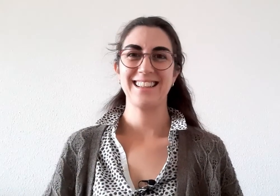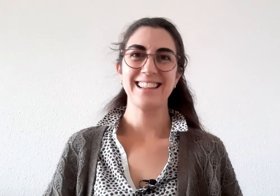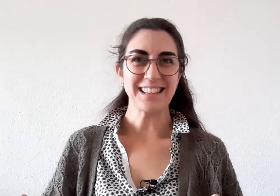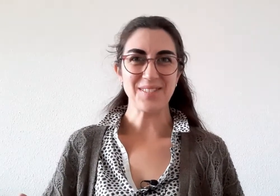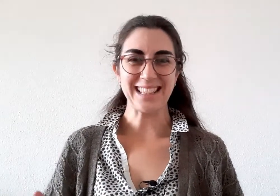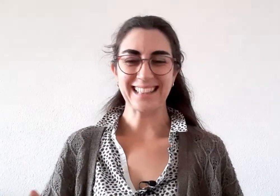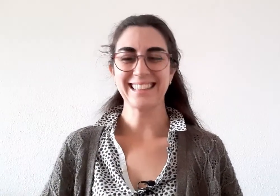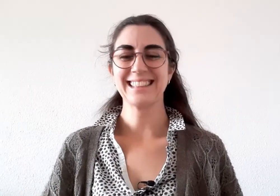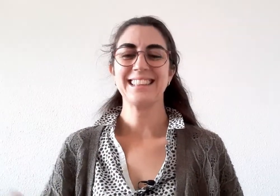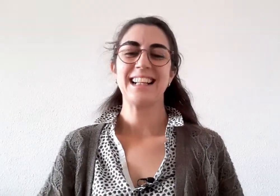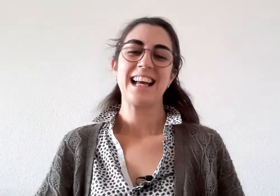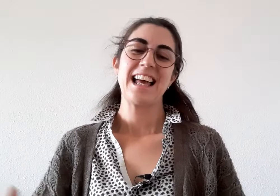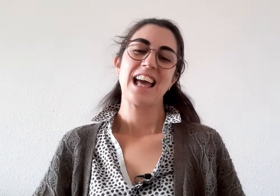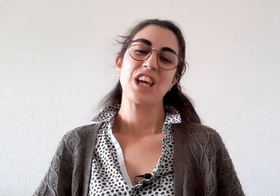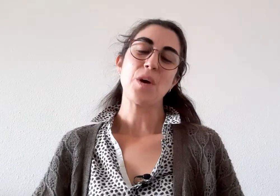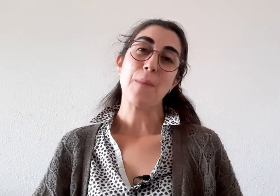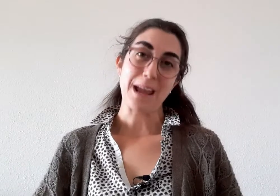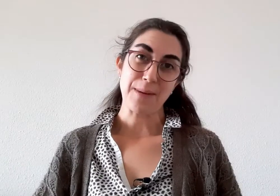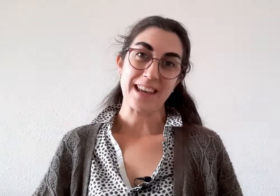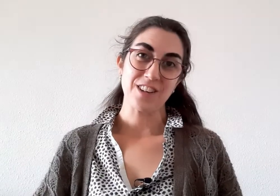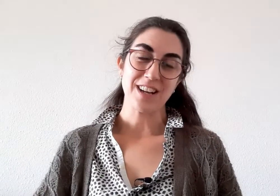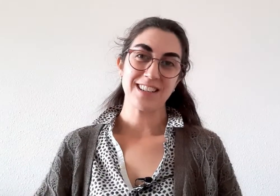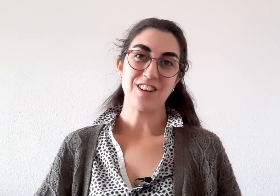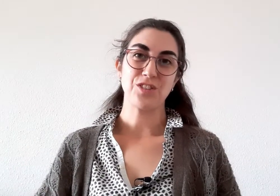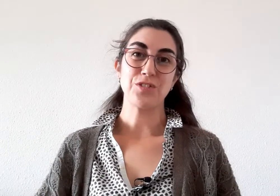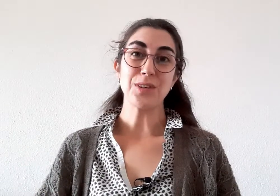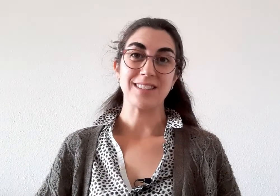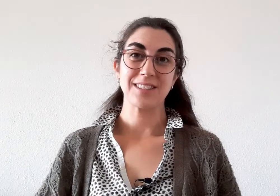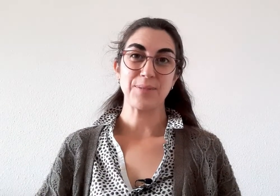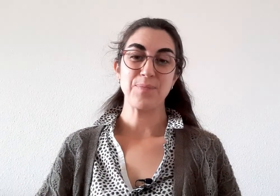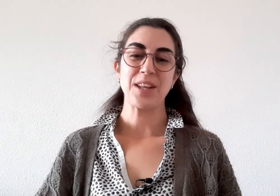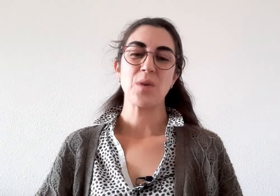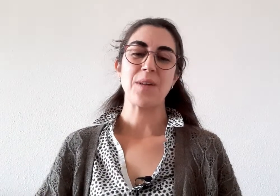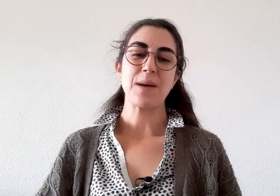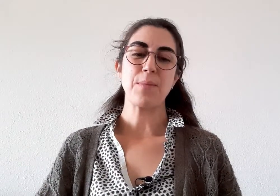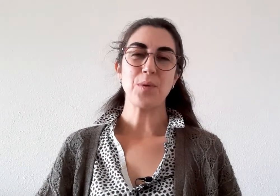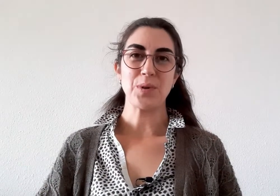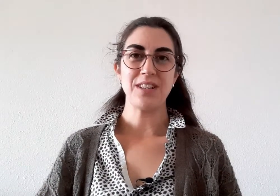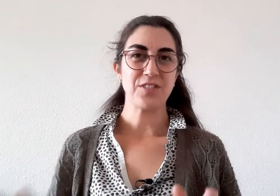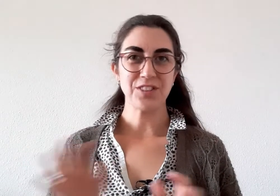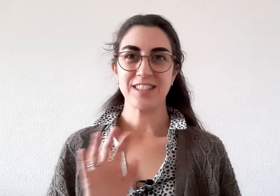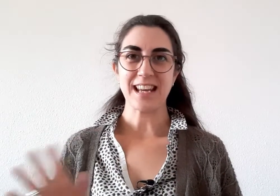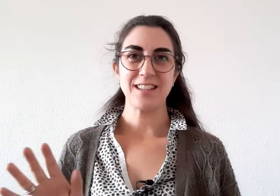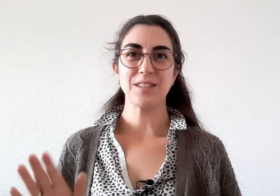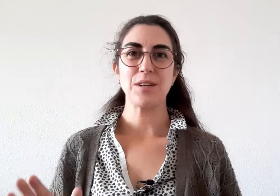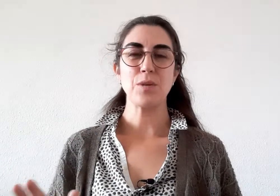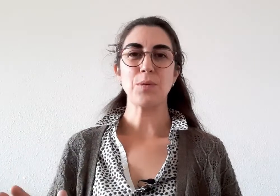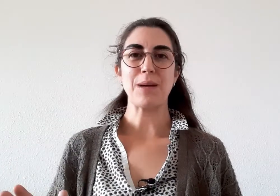that amazing? Your baby can recognize your voice. When they're born, in the first days, newborn babies